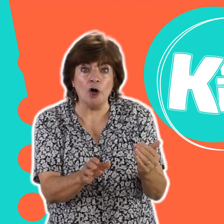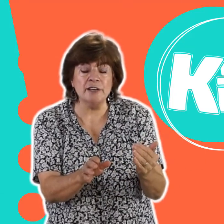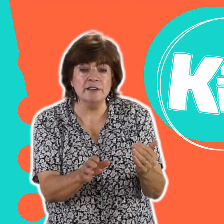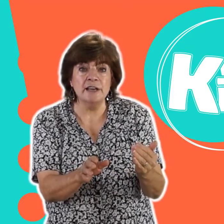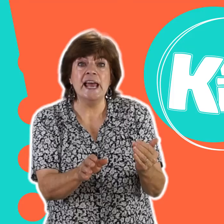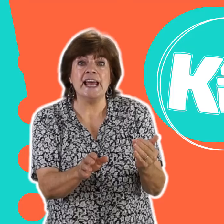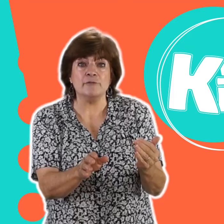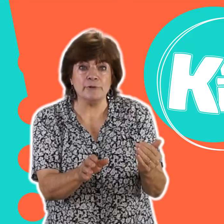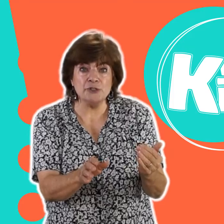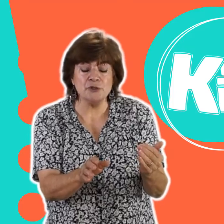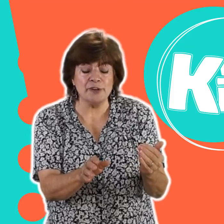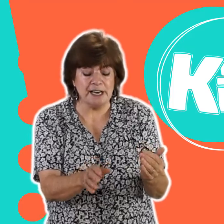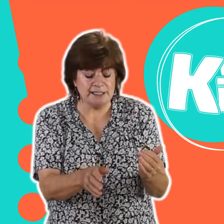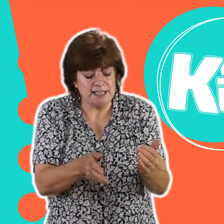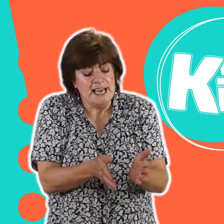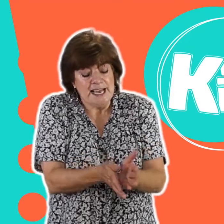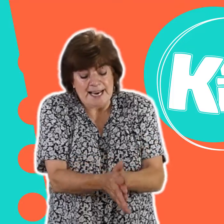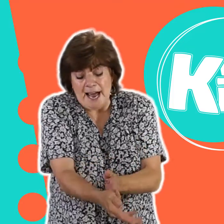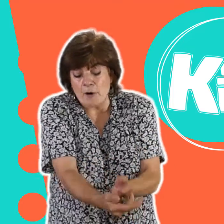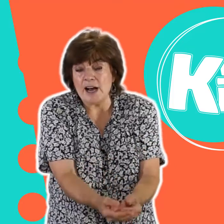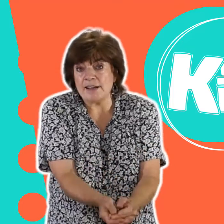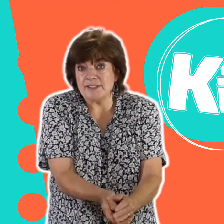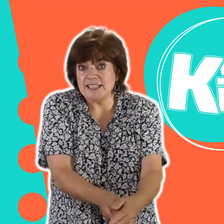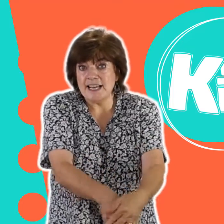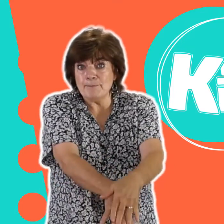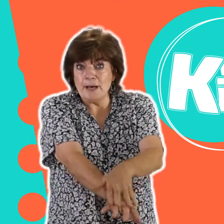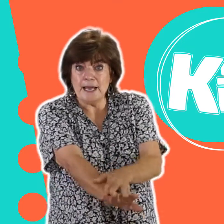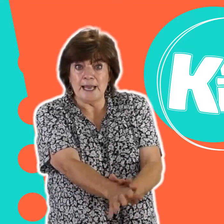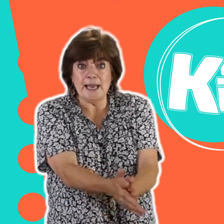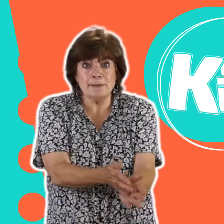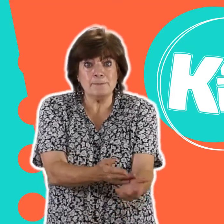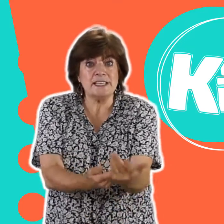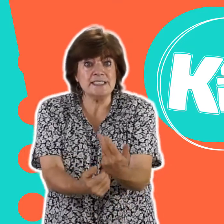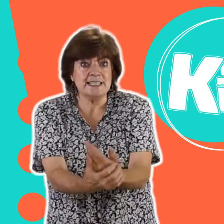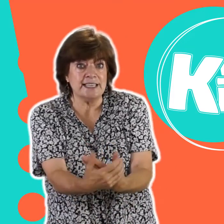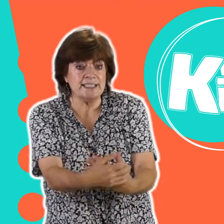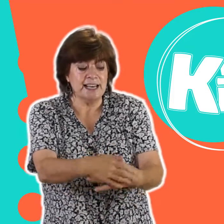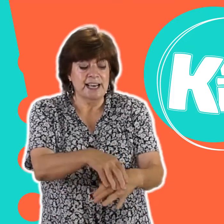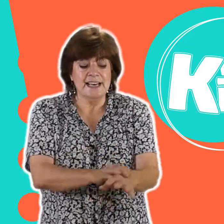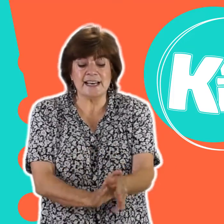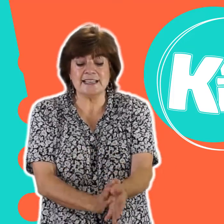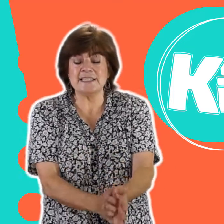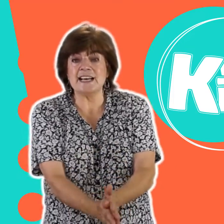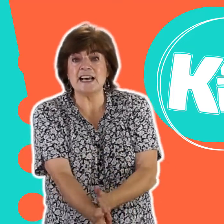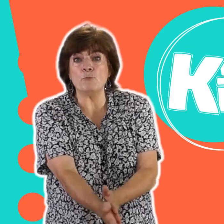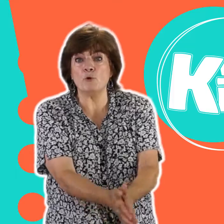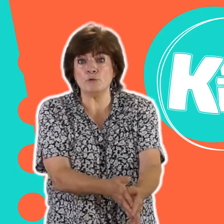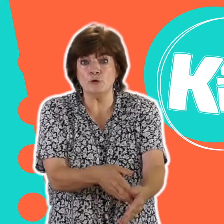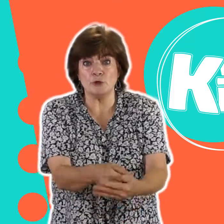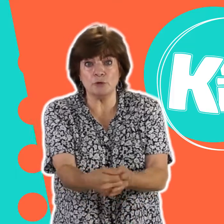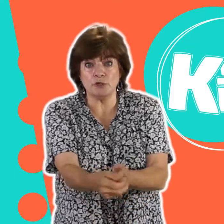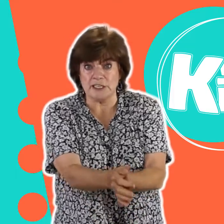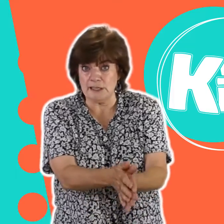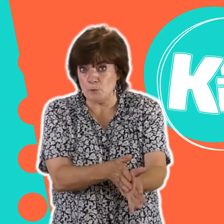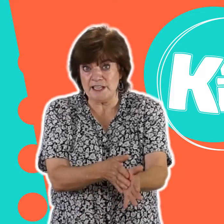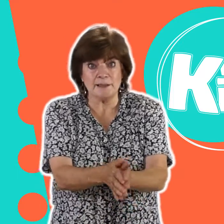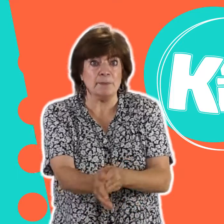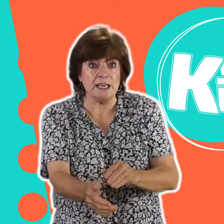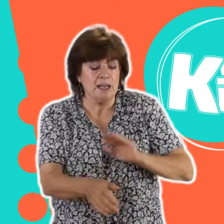on and rinse your hands. Now I've said my ABCs. Next time, won't you sing with me?